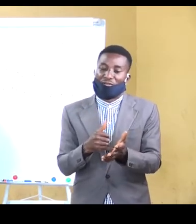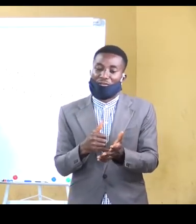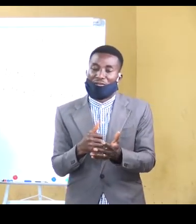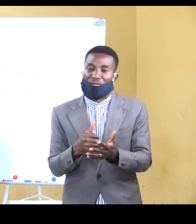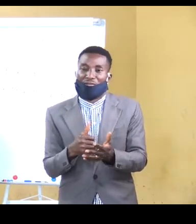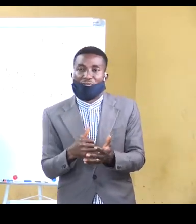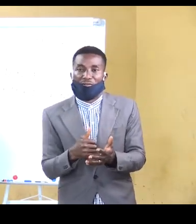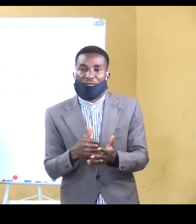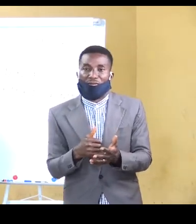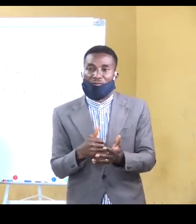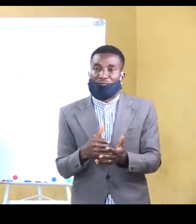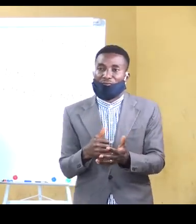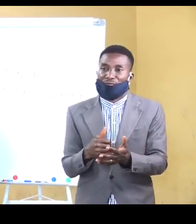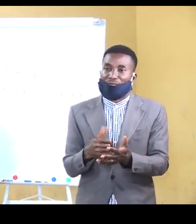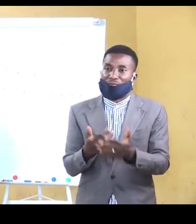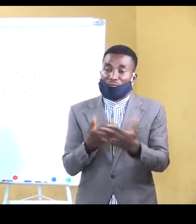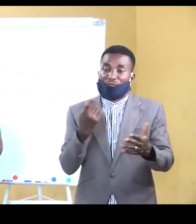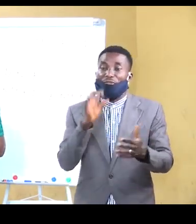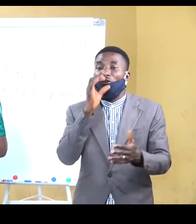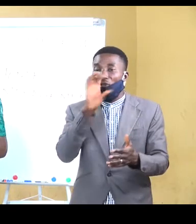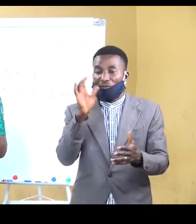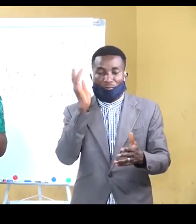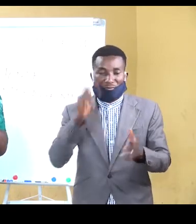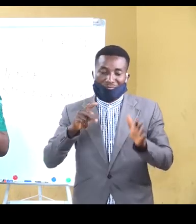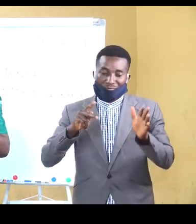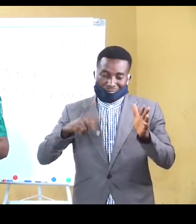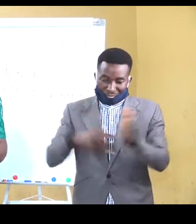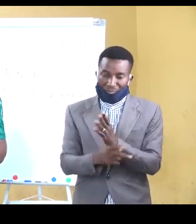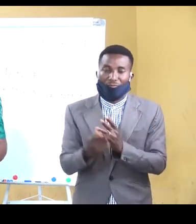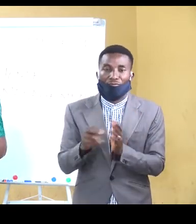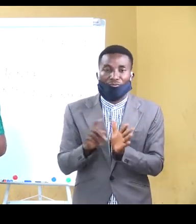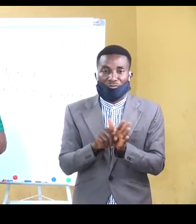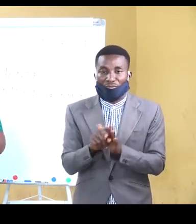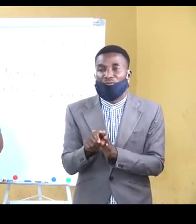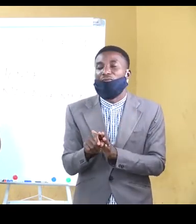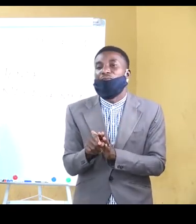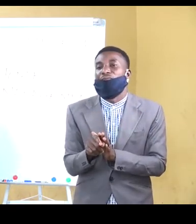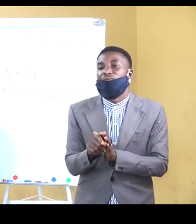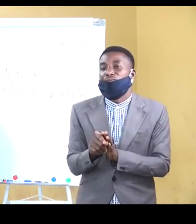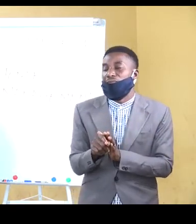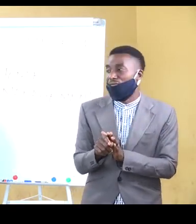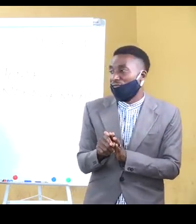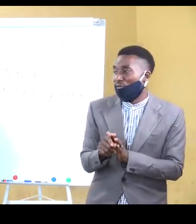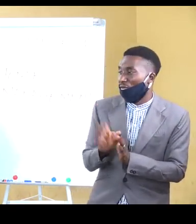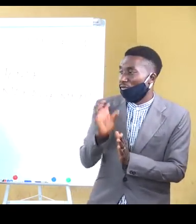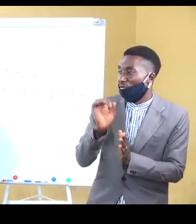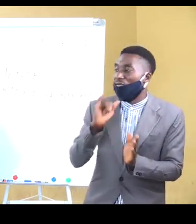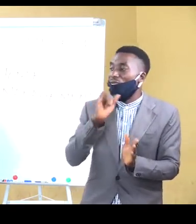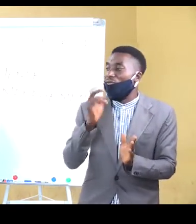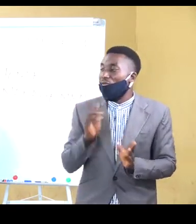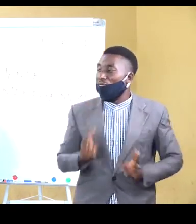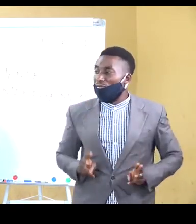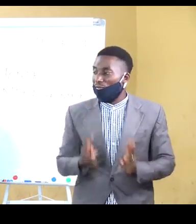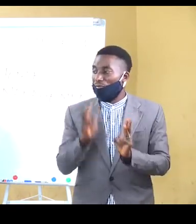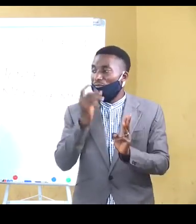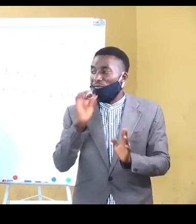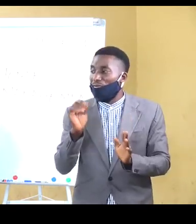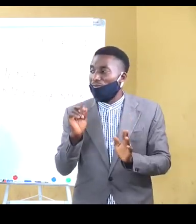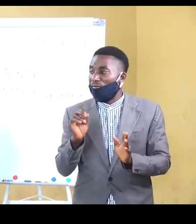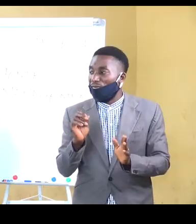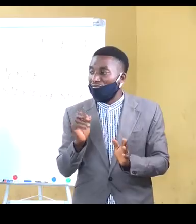to reduce the moisture content through passing it through a sieve, and then you put it in a container that is bottled